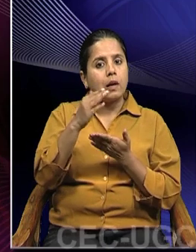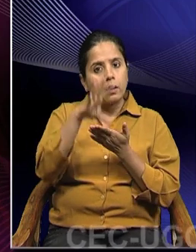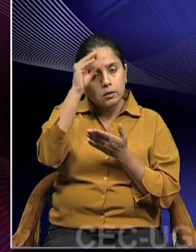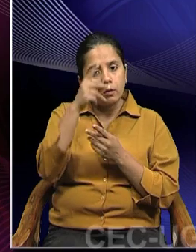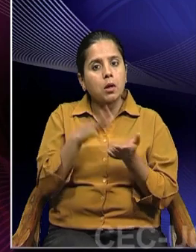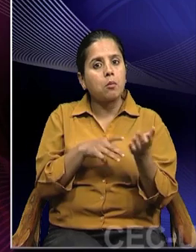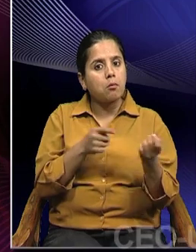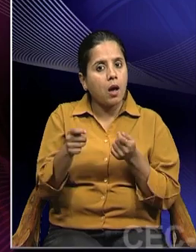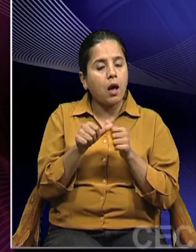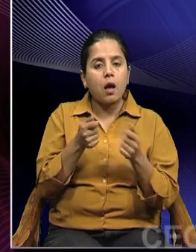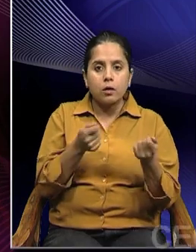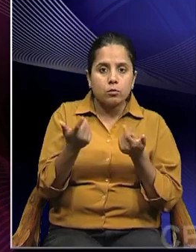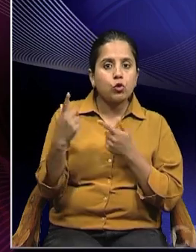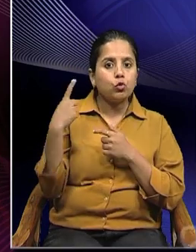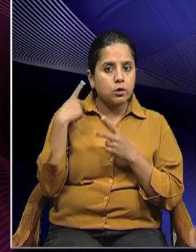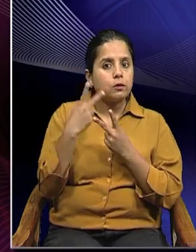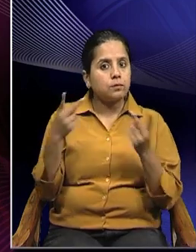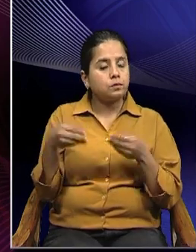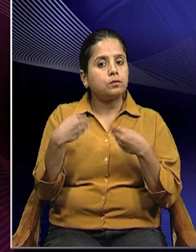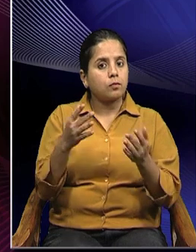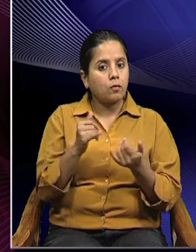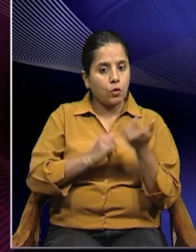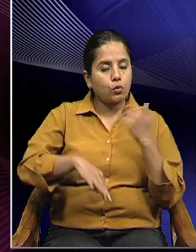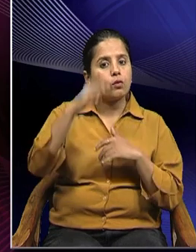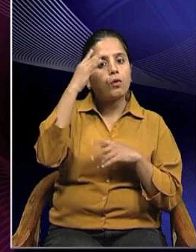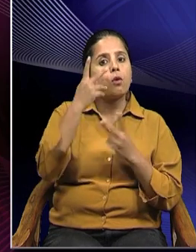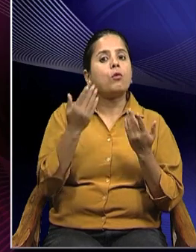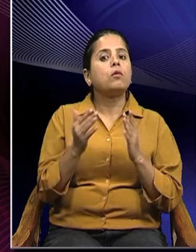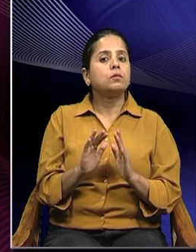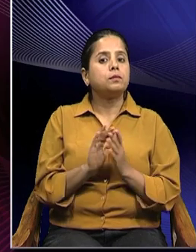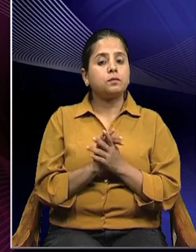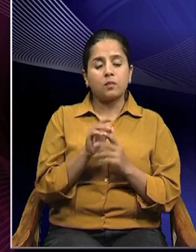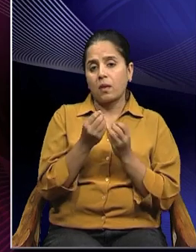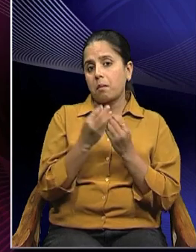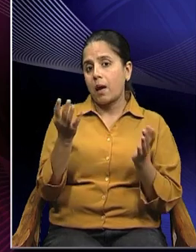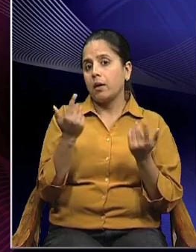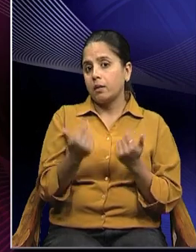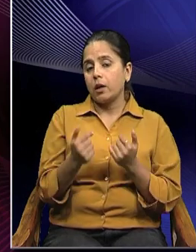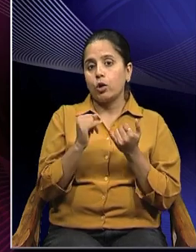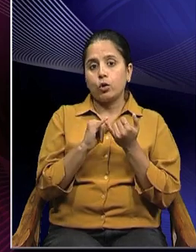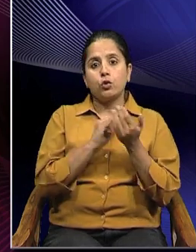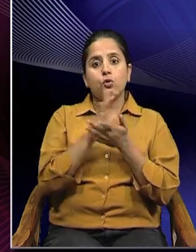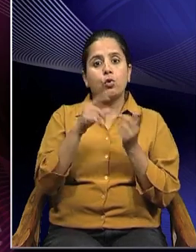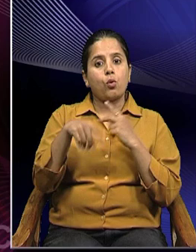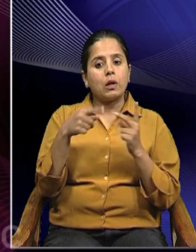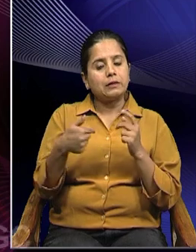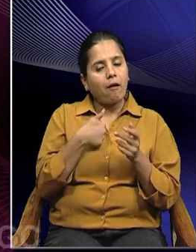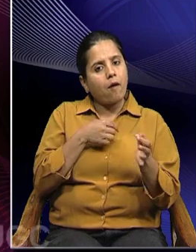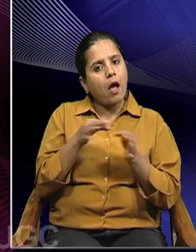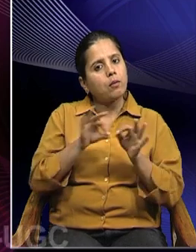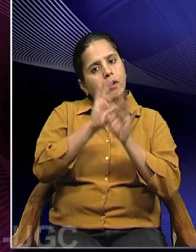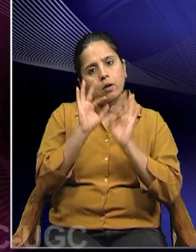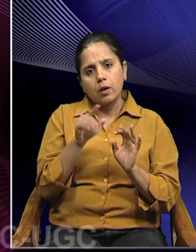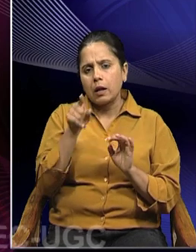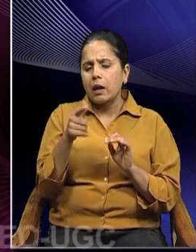management, administration, leadership, and also the social philosophy. So, many of these shlokas, they are self-explanatory, no need